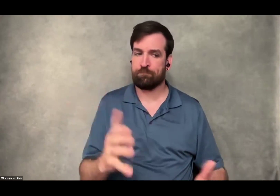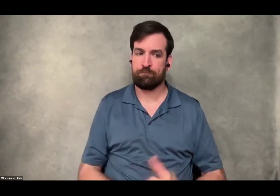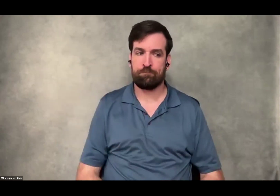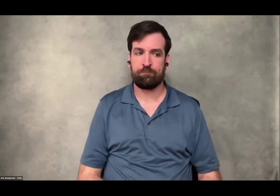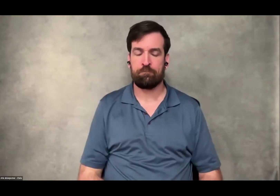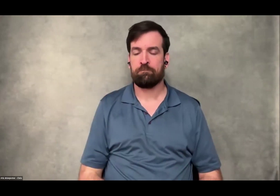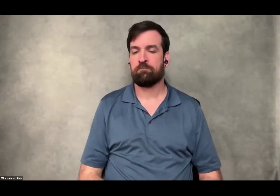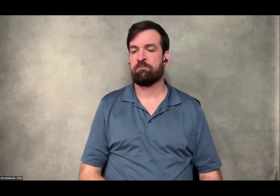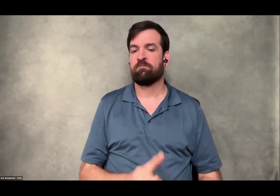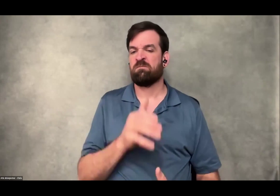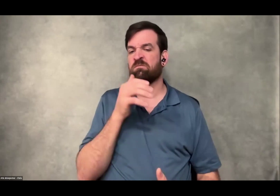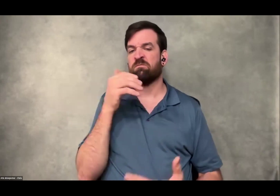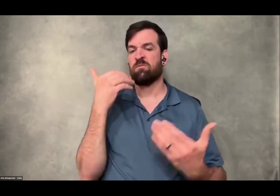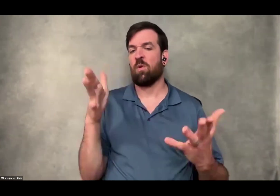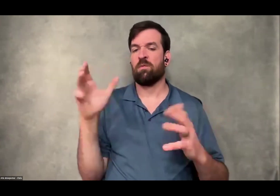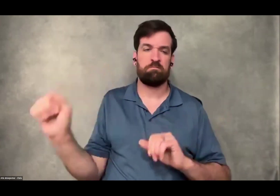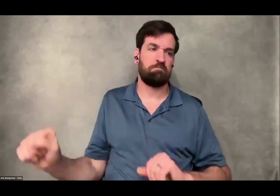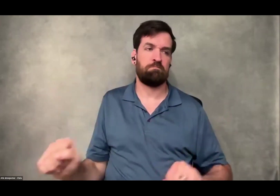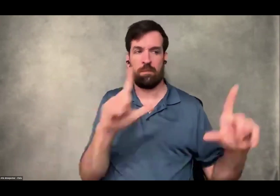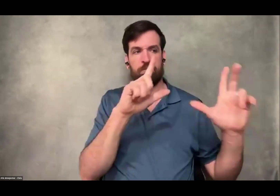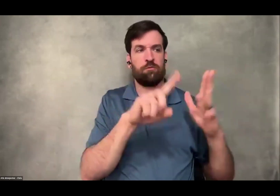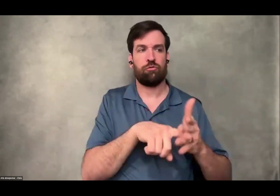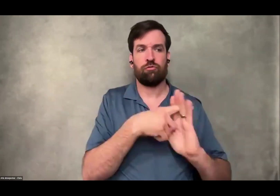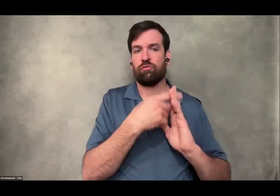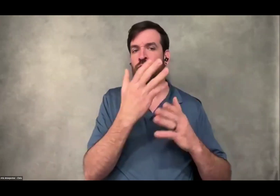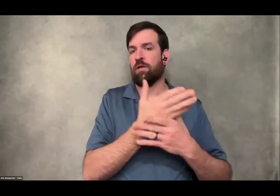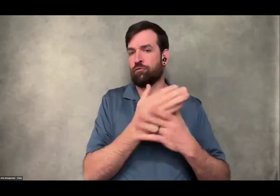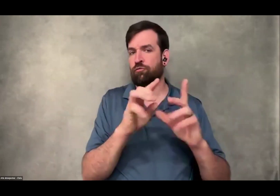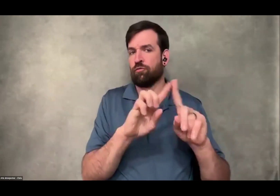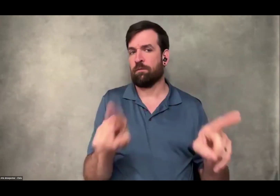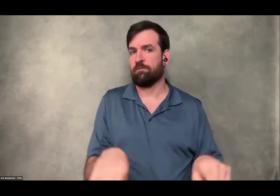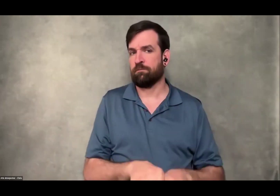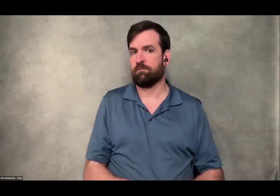So let me go ahead and just pull something up and start a screen share.